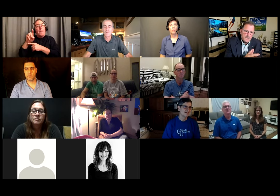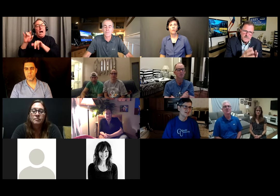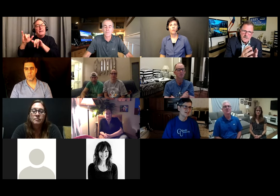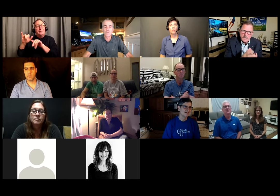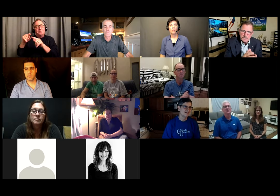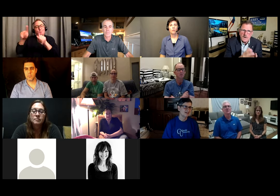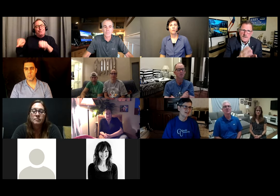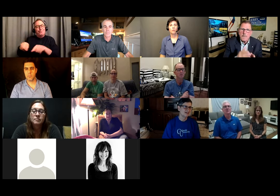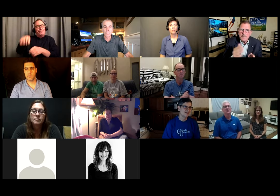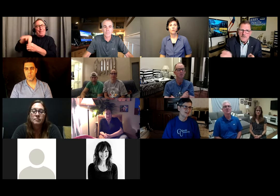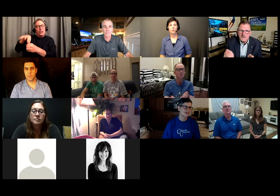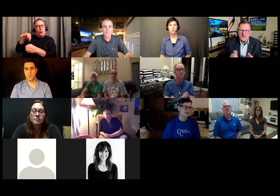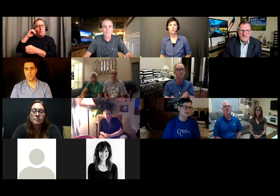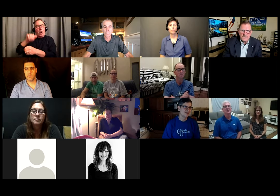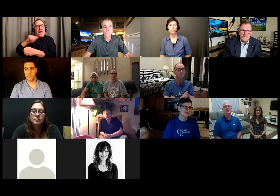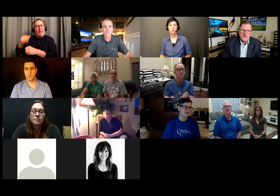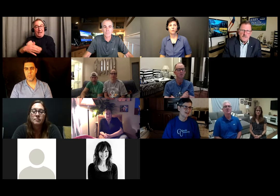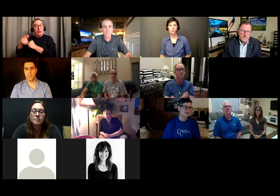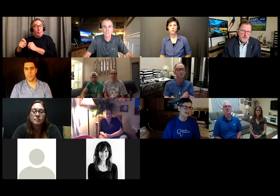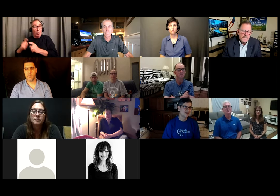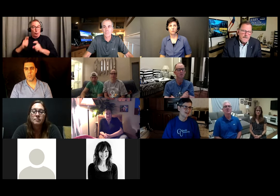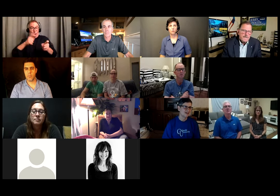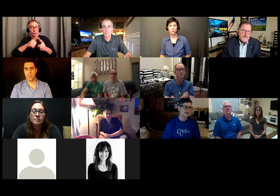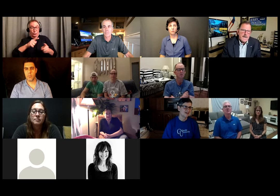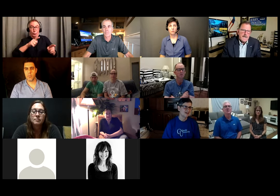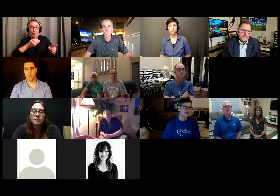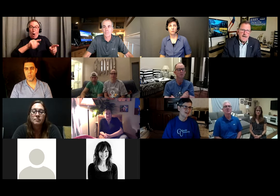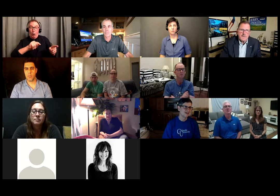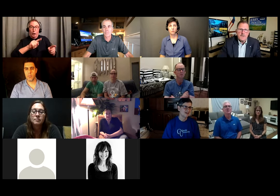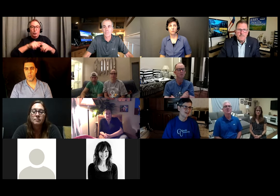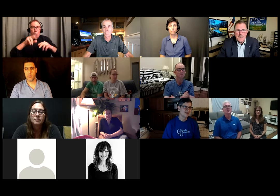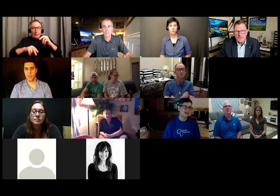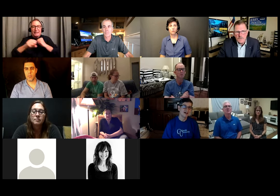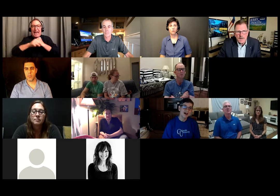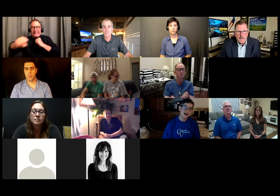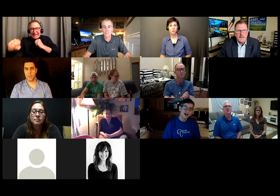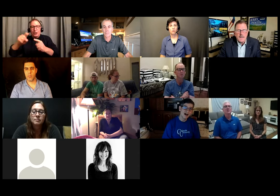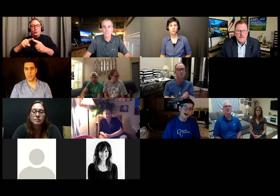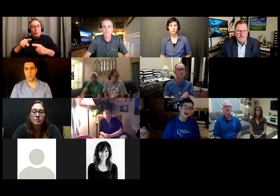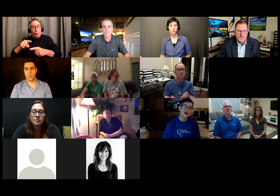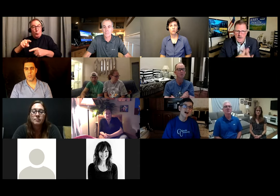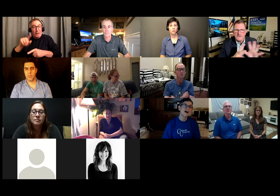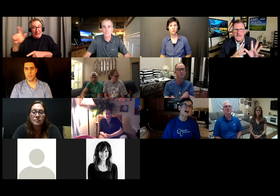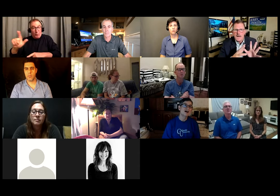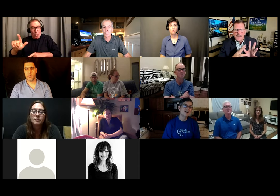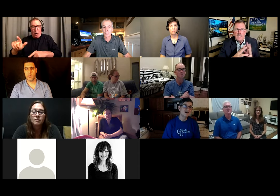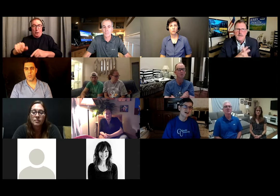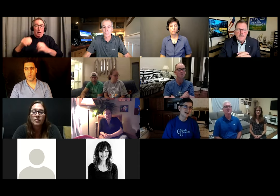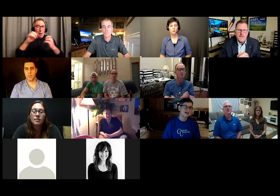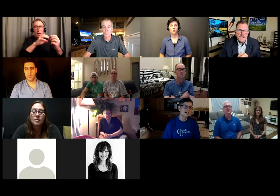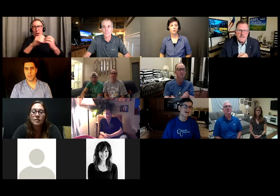was supposed to go to BART to help build this extension to Livermore. And we had a real battle royale throughout the